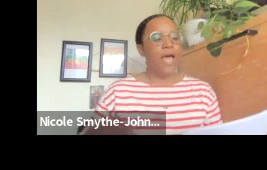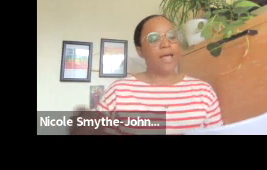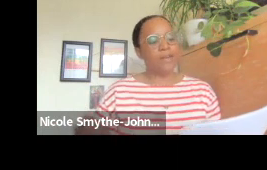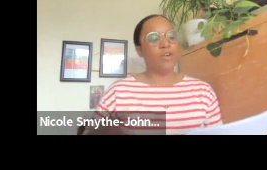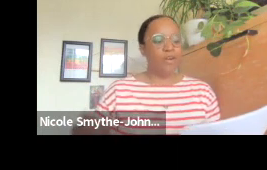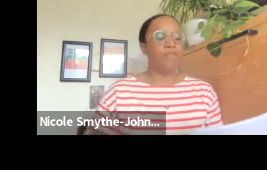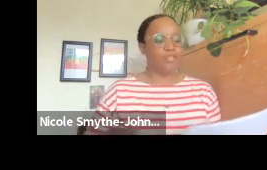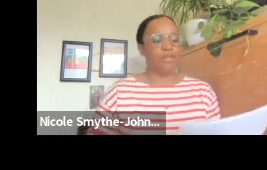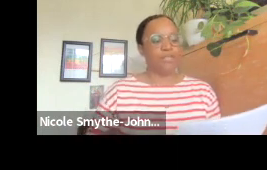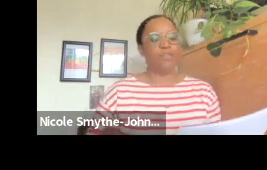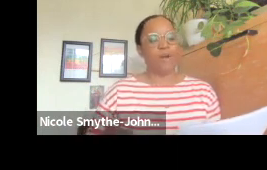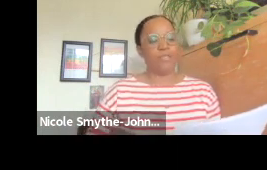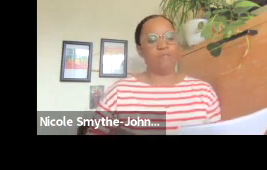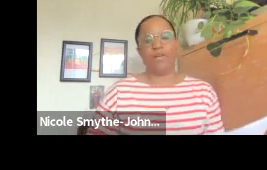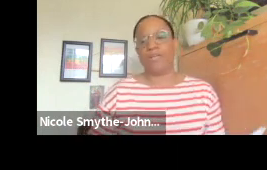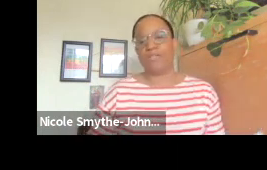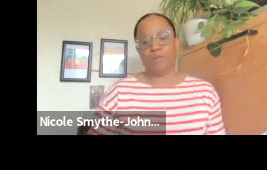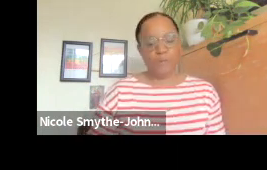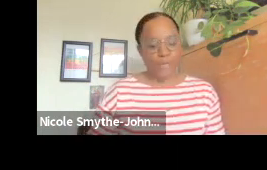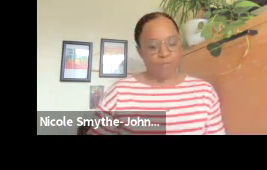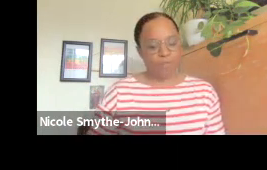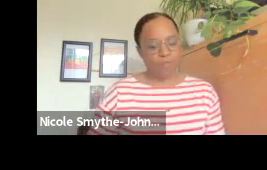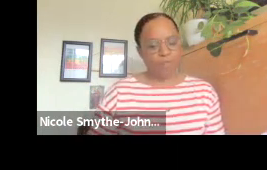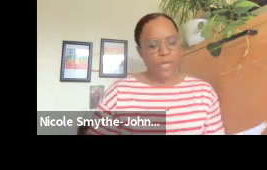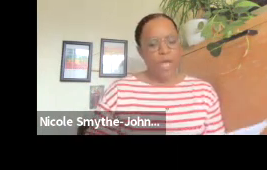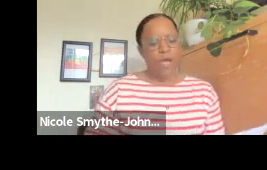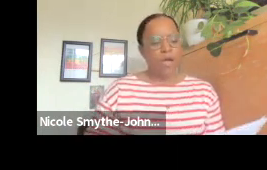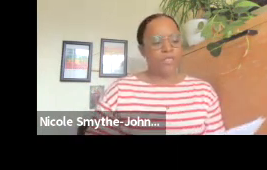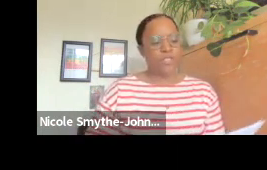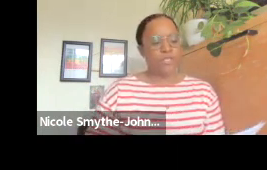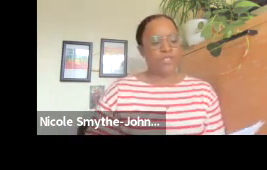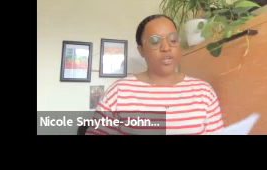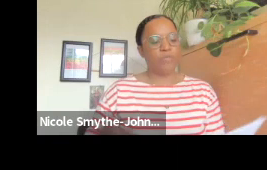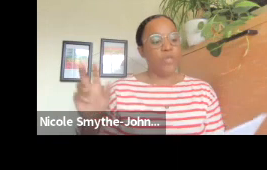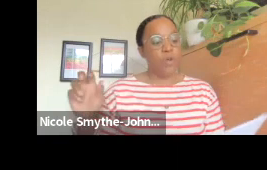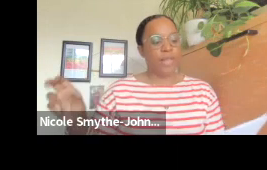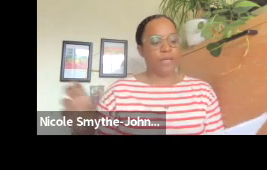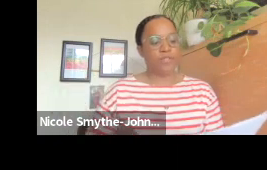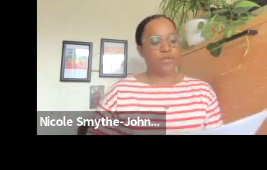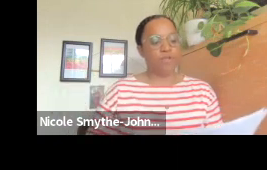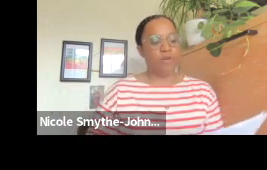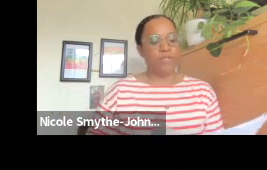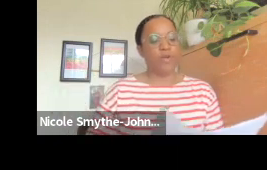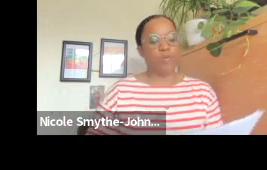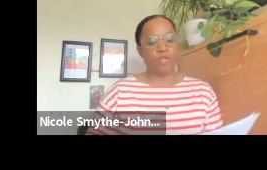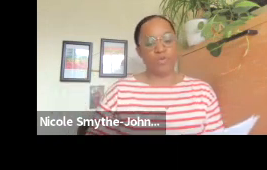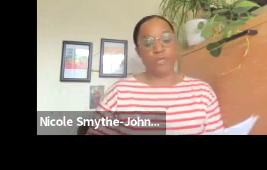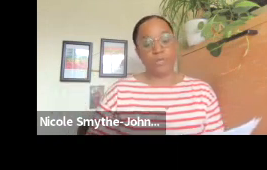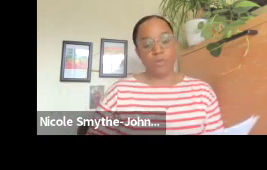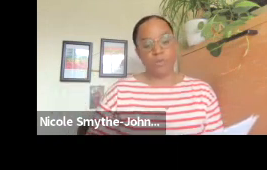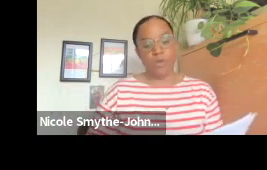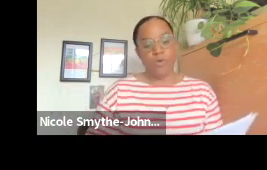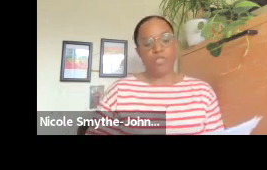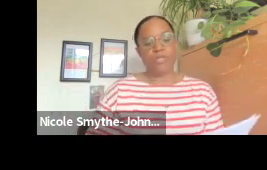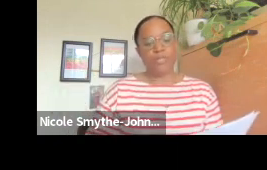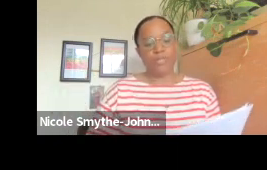fruits, and early venturings on the part of buccaneers from Spain. Cox suggests the term Southland to refer to the global tourist